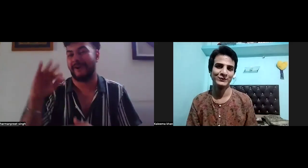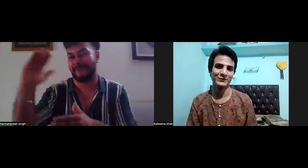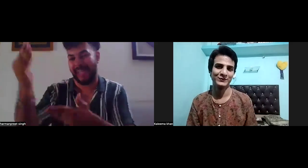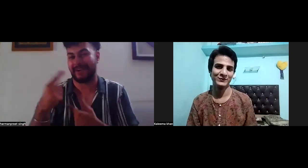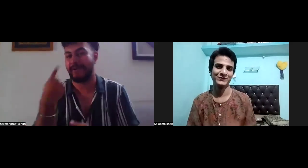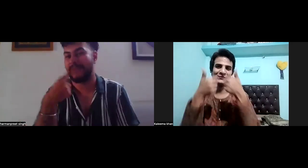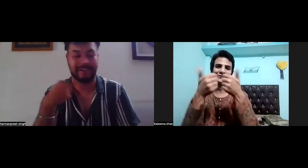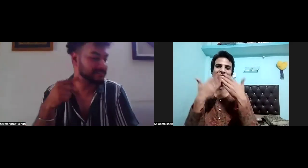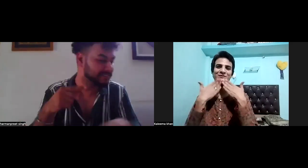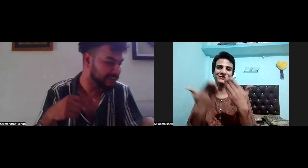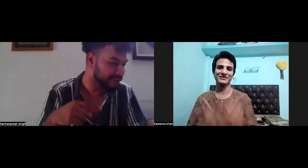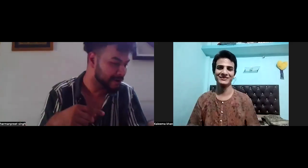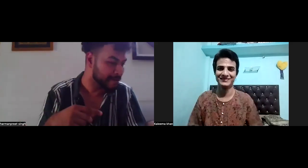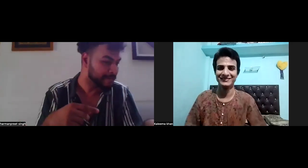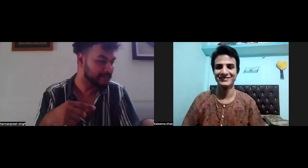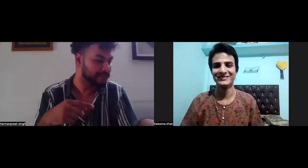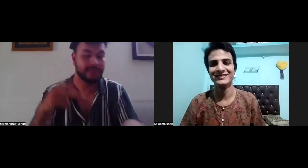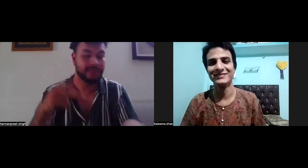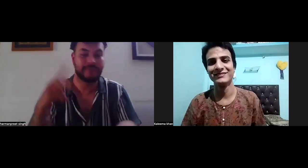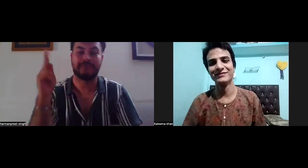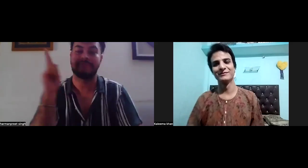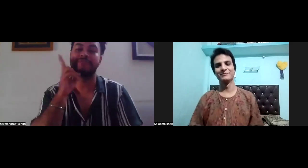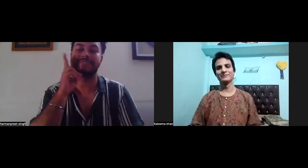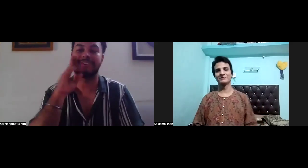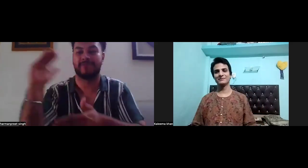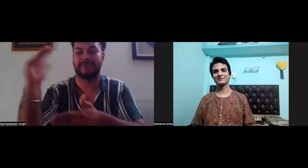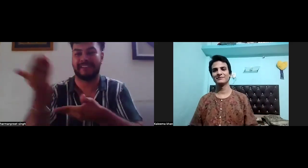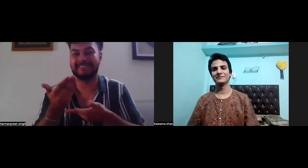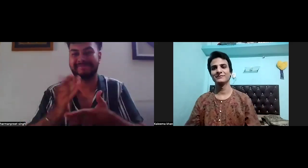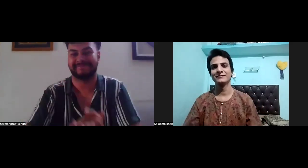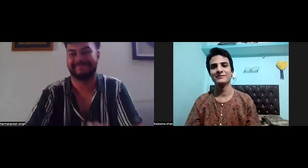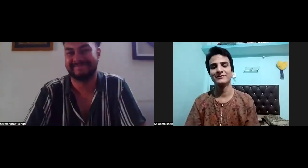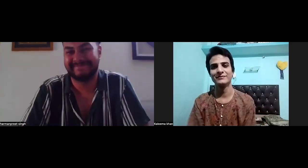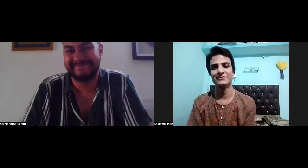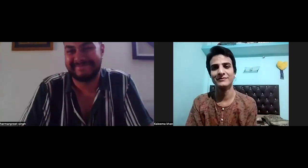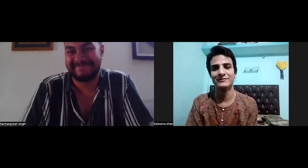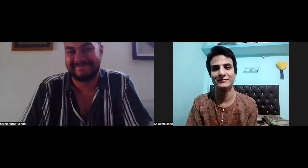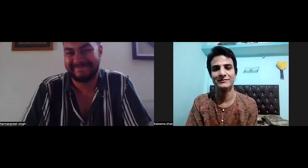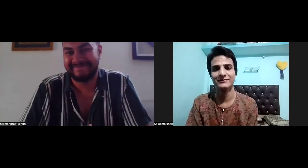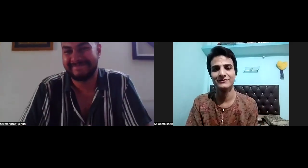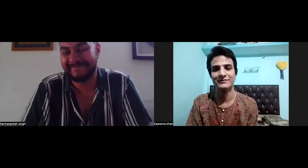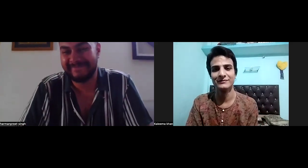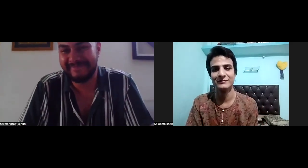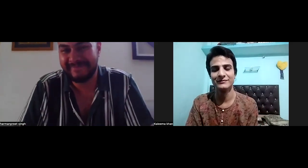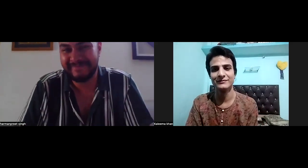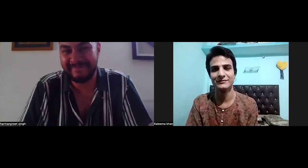Thank you, Kaleema. It's really great and very inspiring to hear that you stood strong and tried your